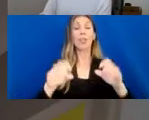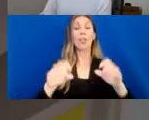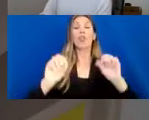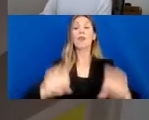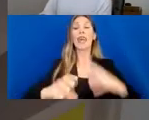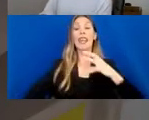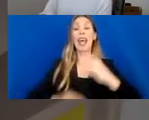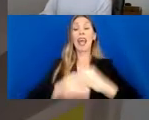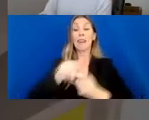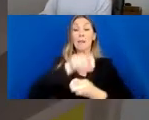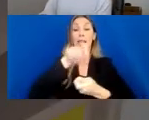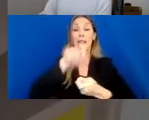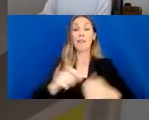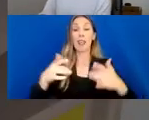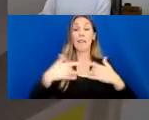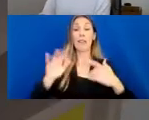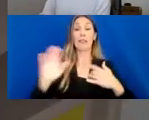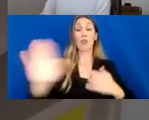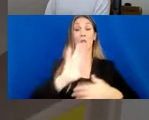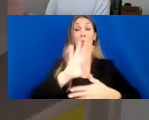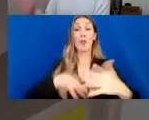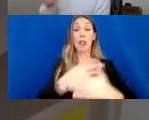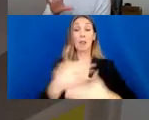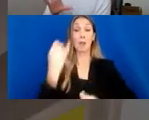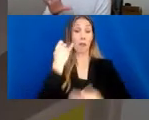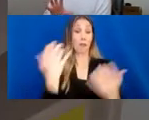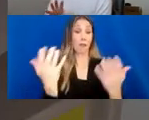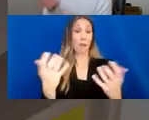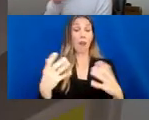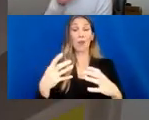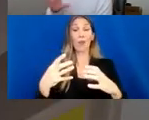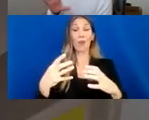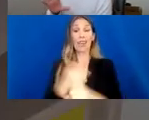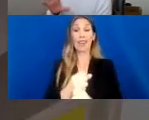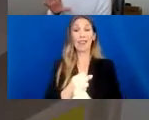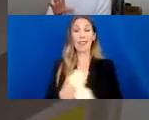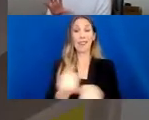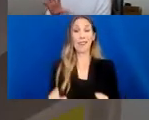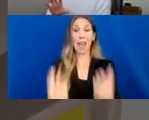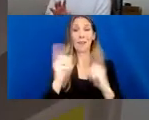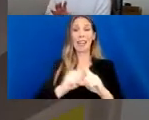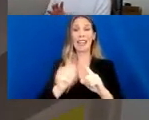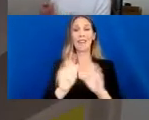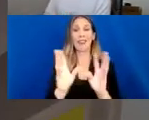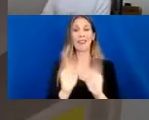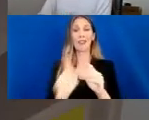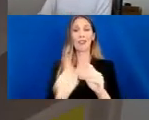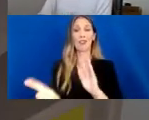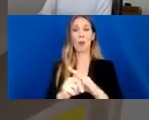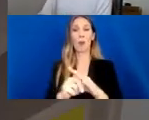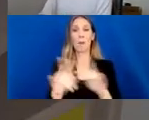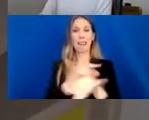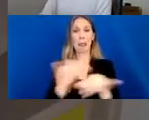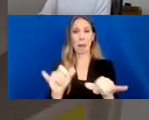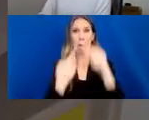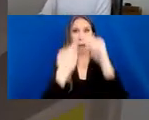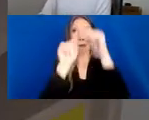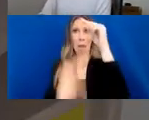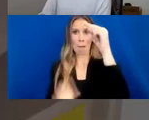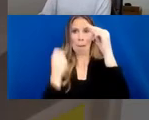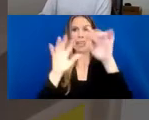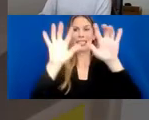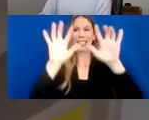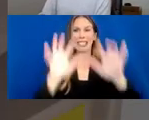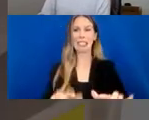to your schedule if you would like to condense how many sessions show up at once. You'll be able to log